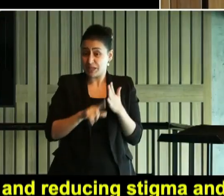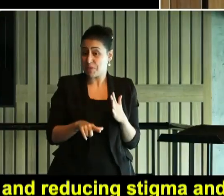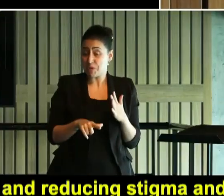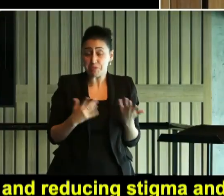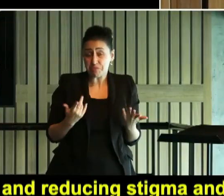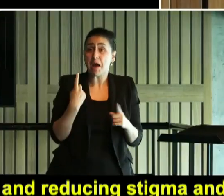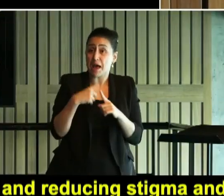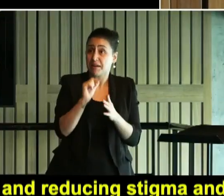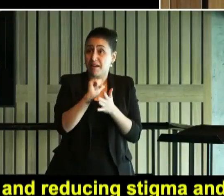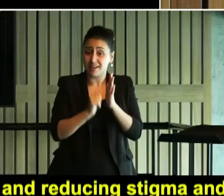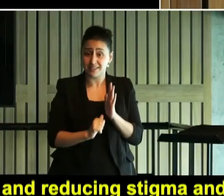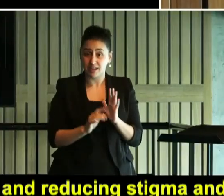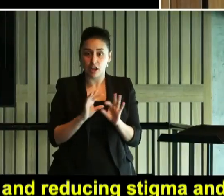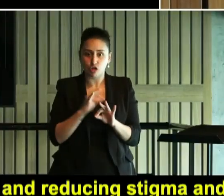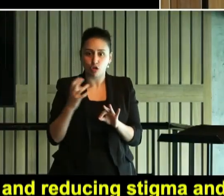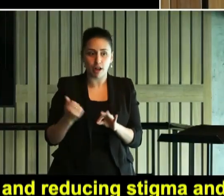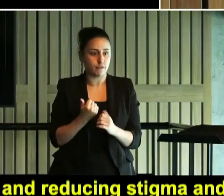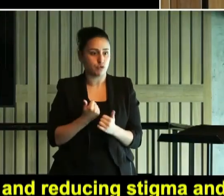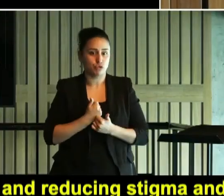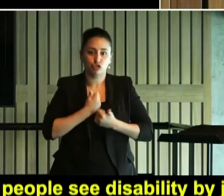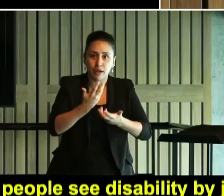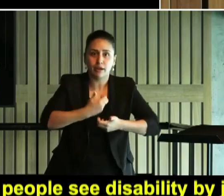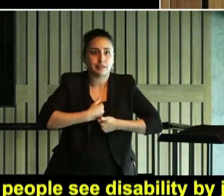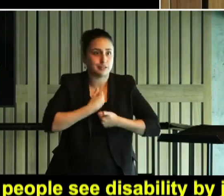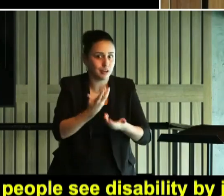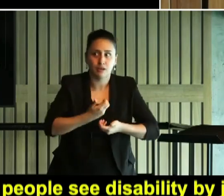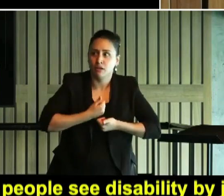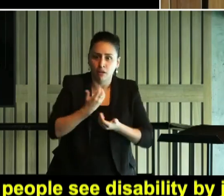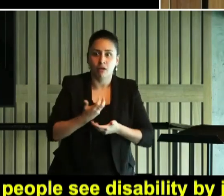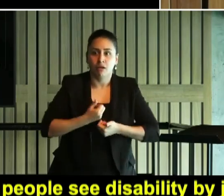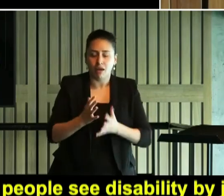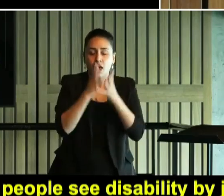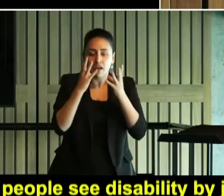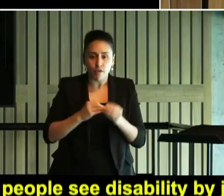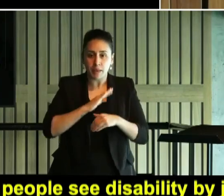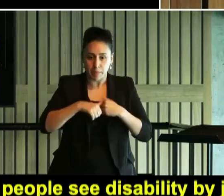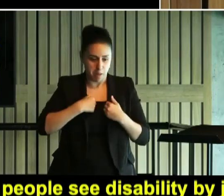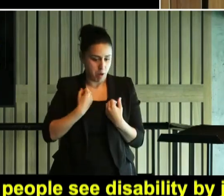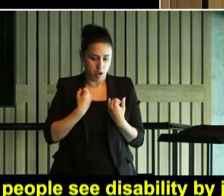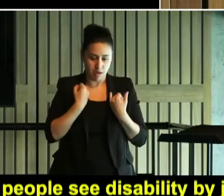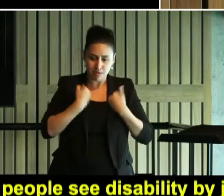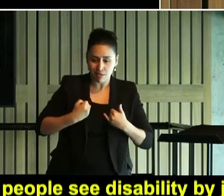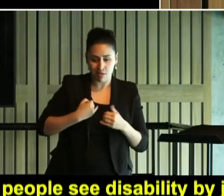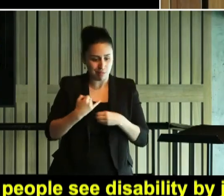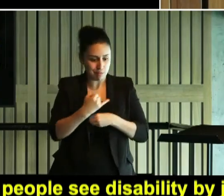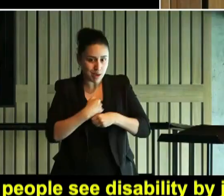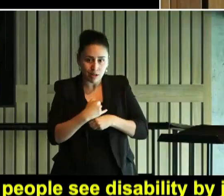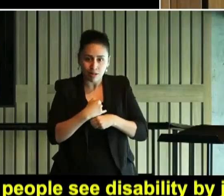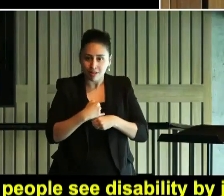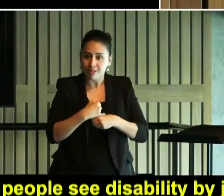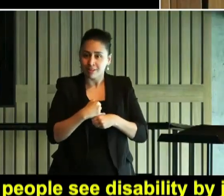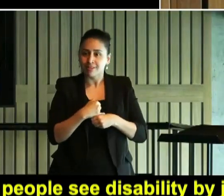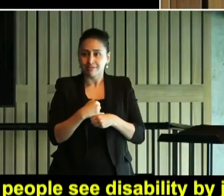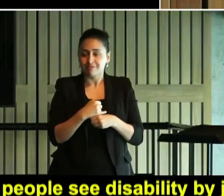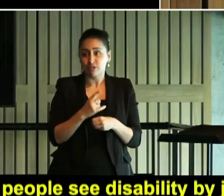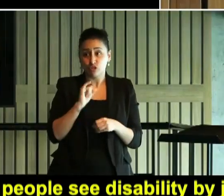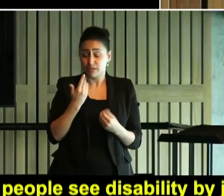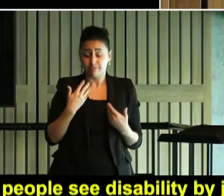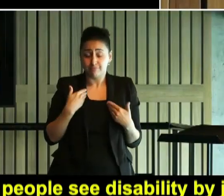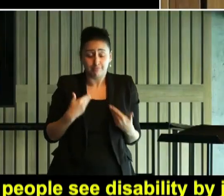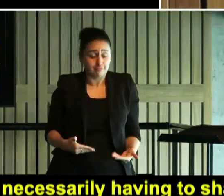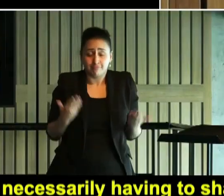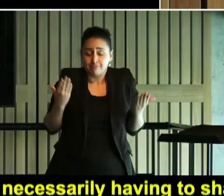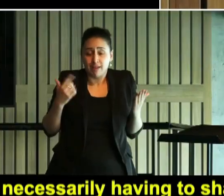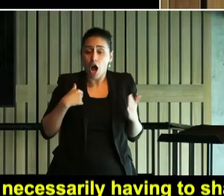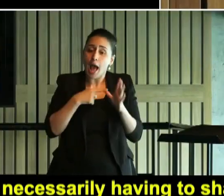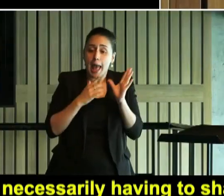not necessarily having to share every single part of my medical condition. So I guess that's where I've kind of